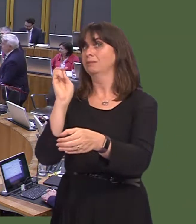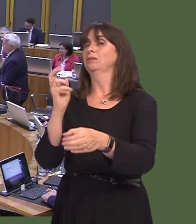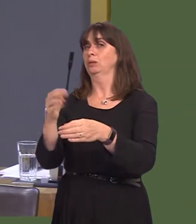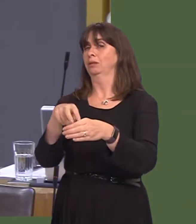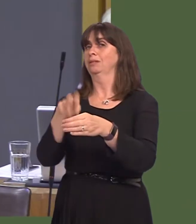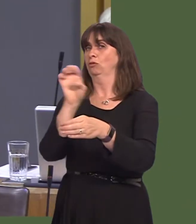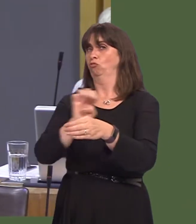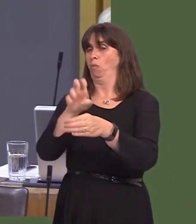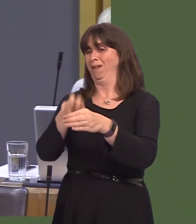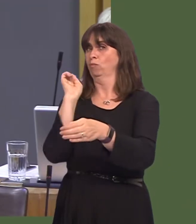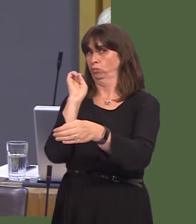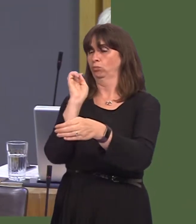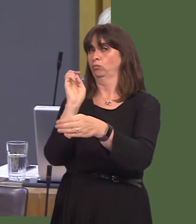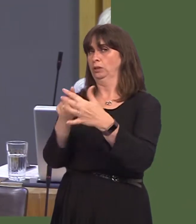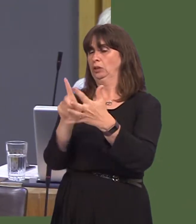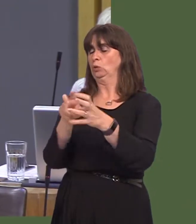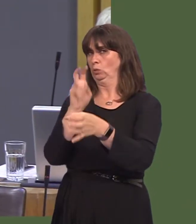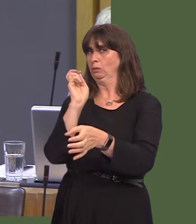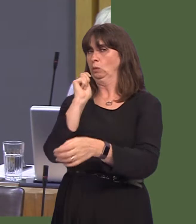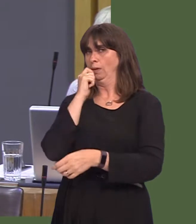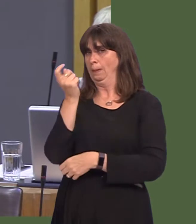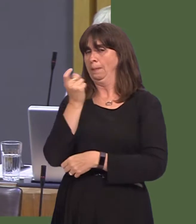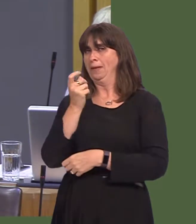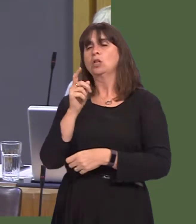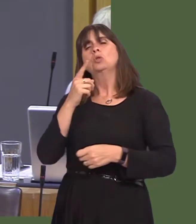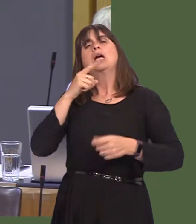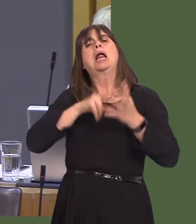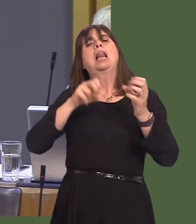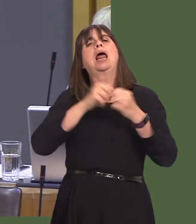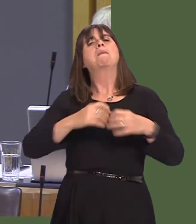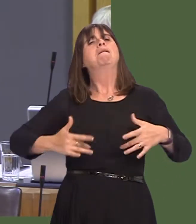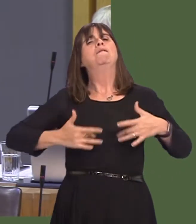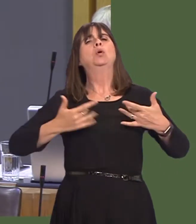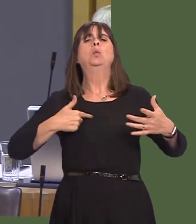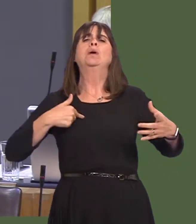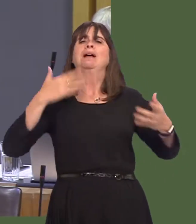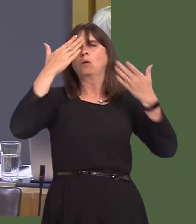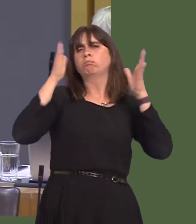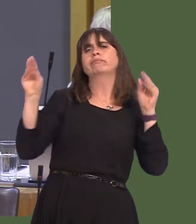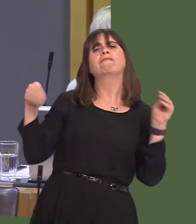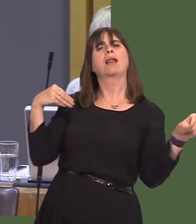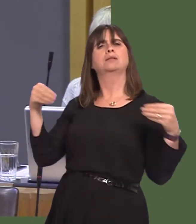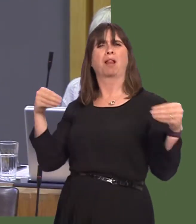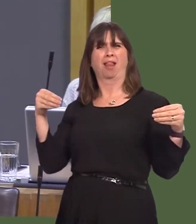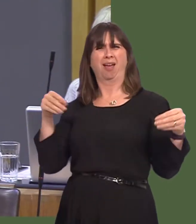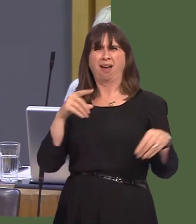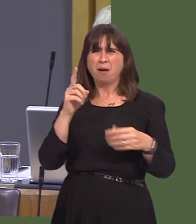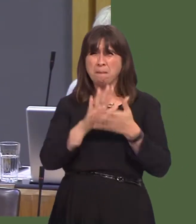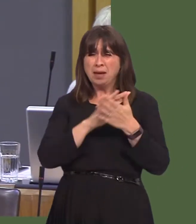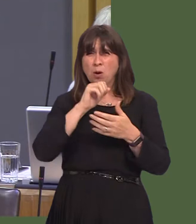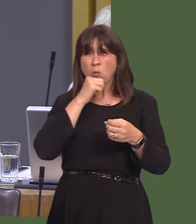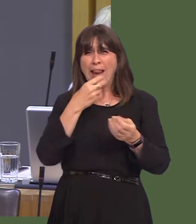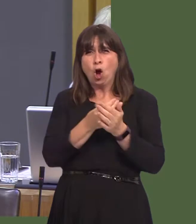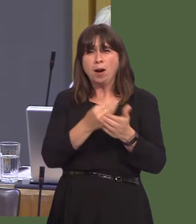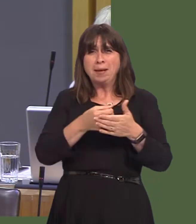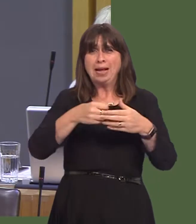have described Labour's position as flexible. Now, there's nothing flexible about £5 billion being wiped off